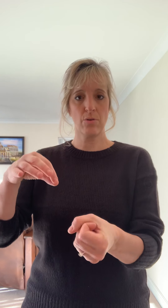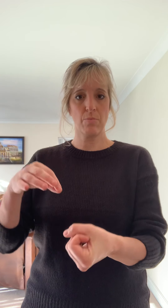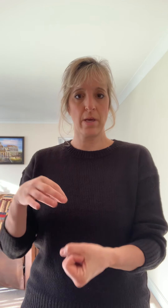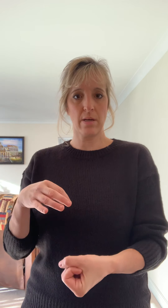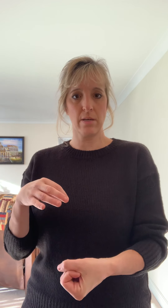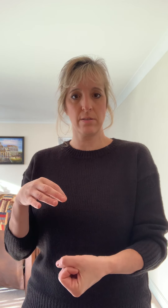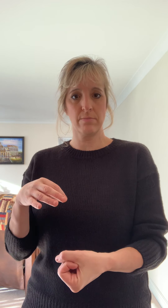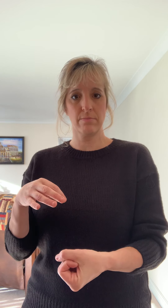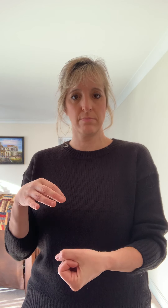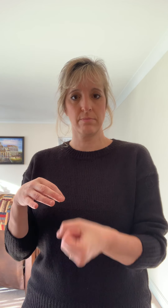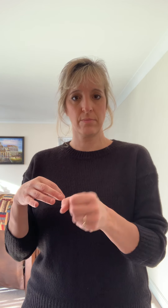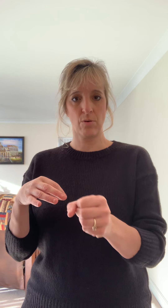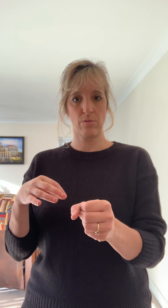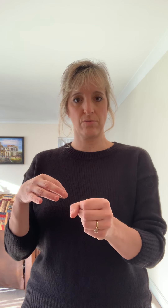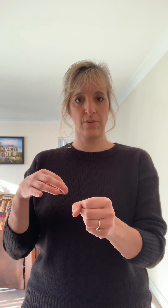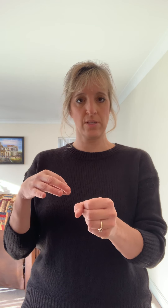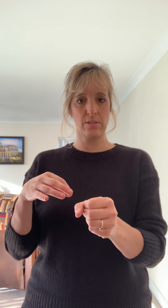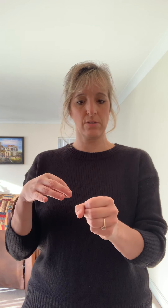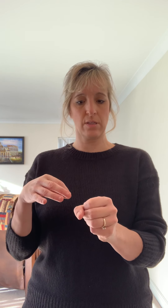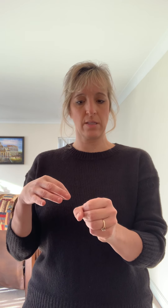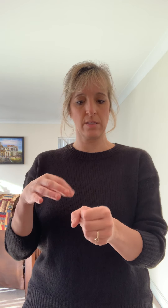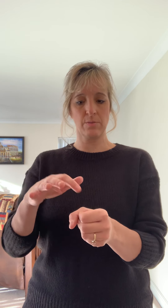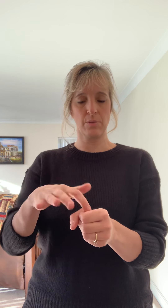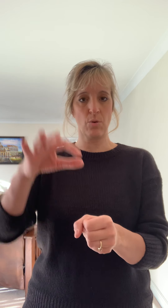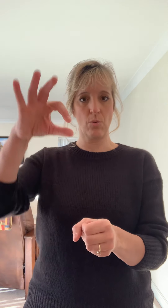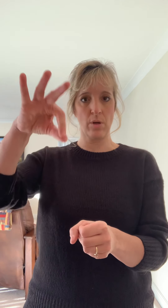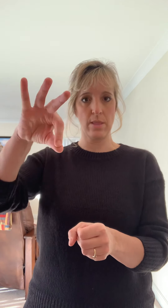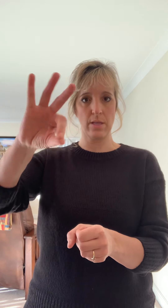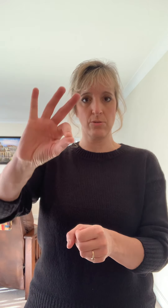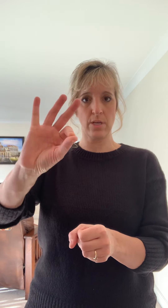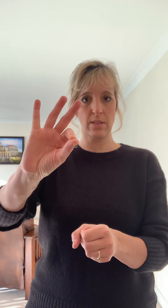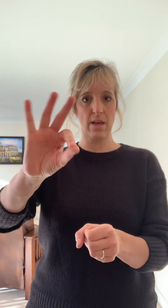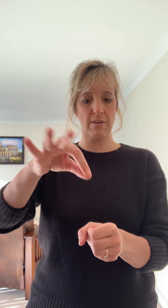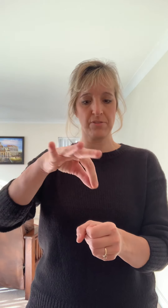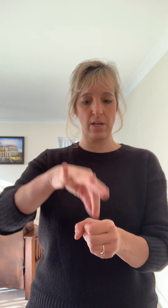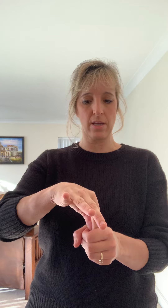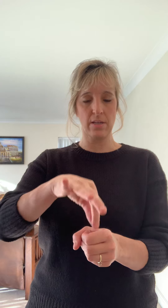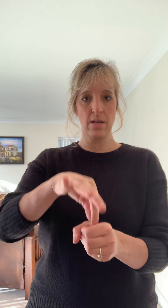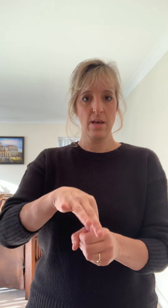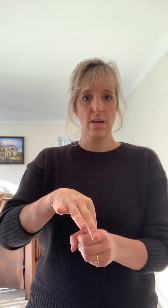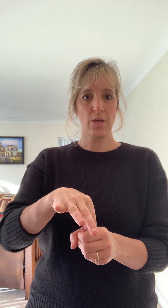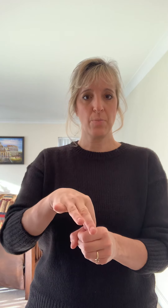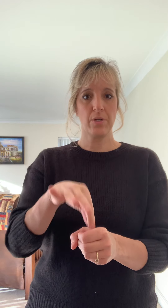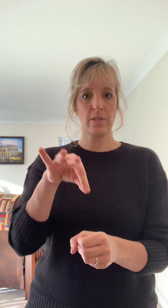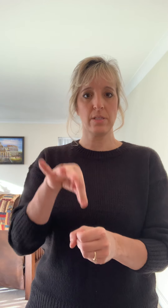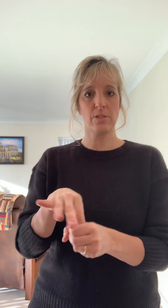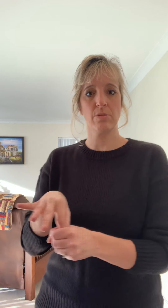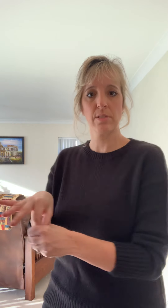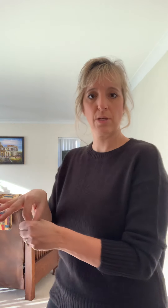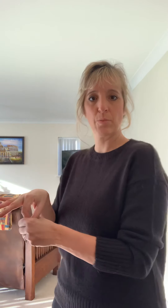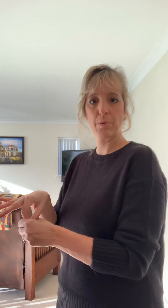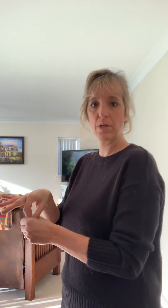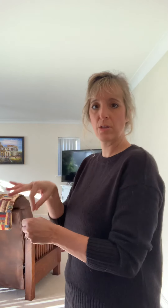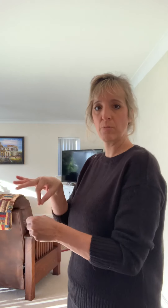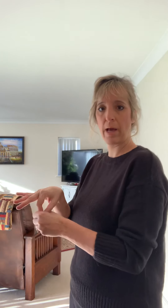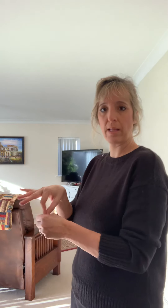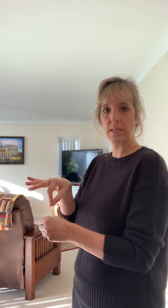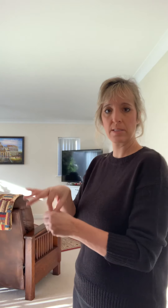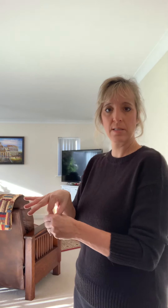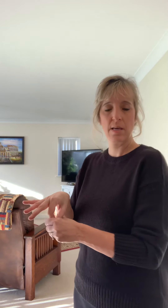make a fist like this with the hole, and then you take the F sign and you put it in. So it's like you're putting your ballot